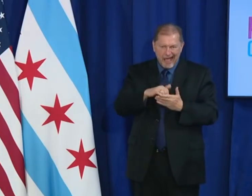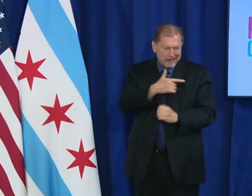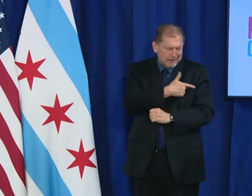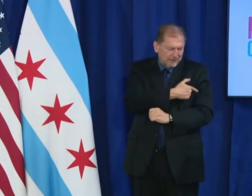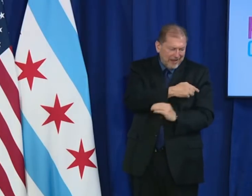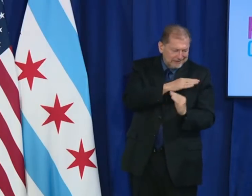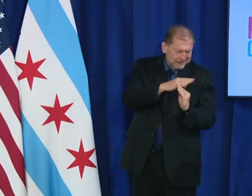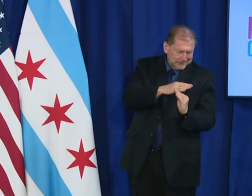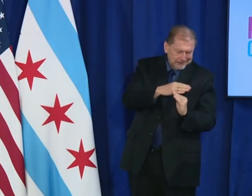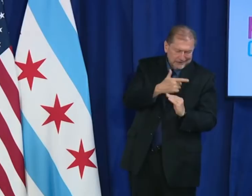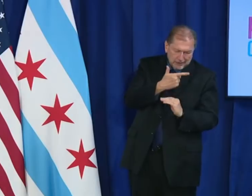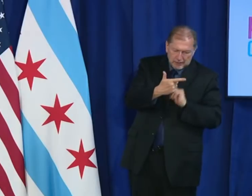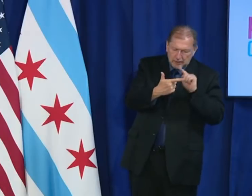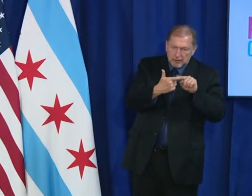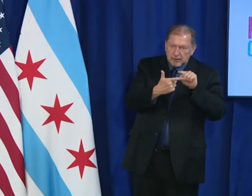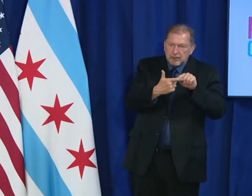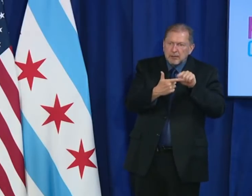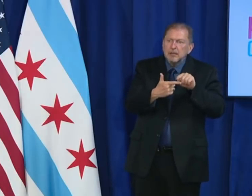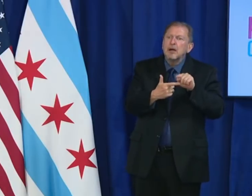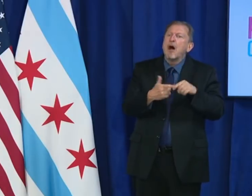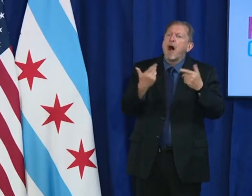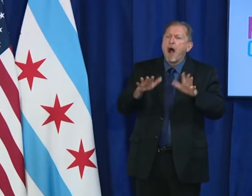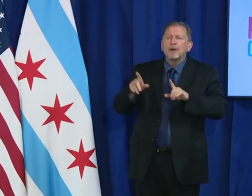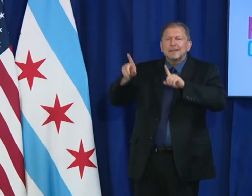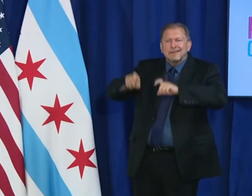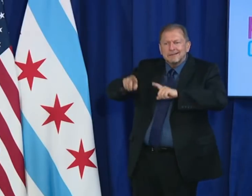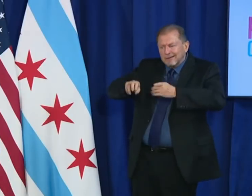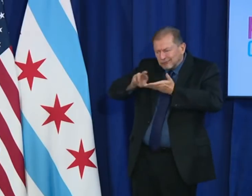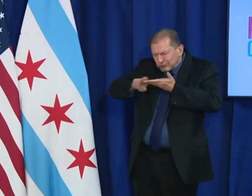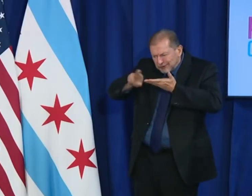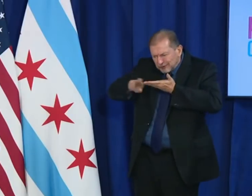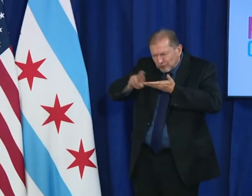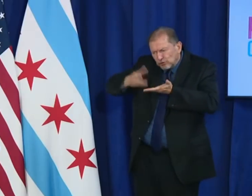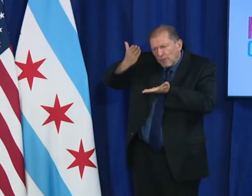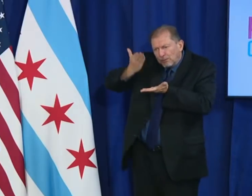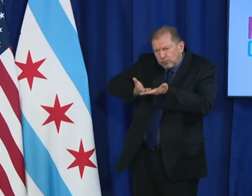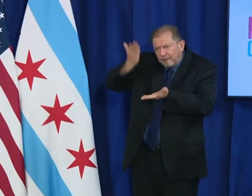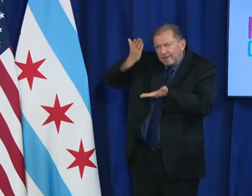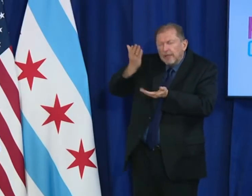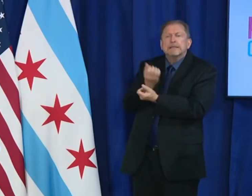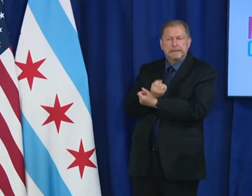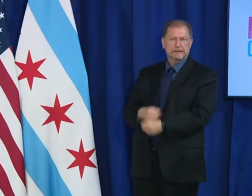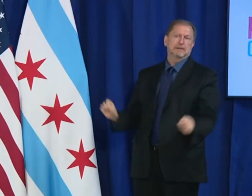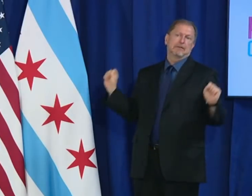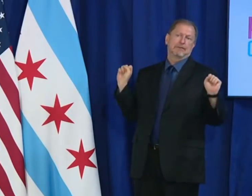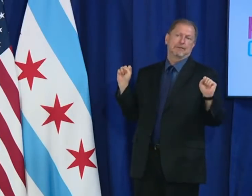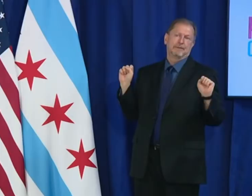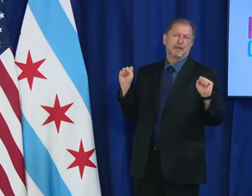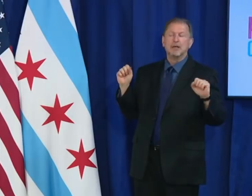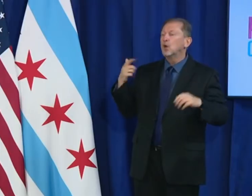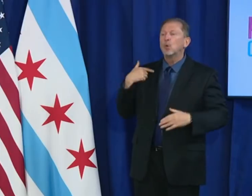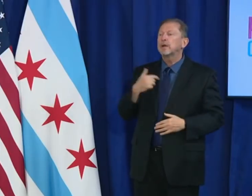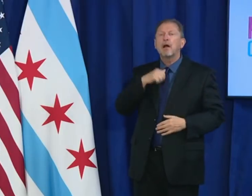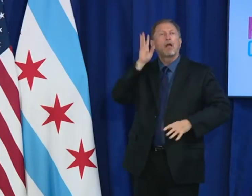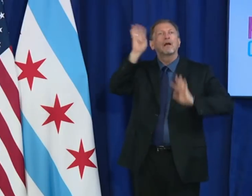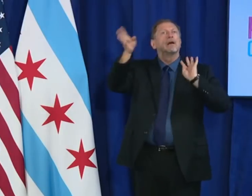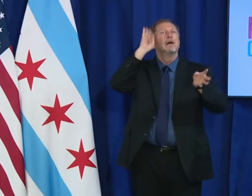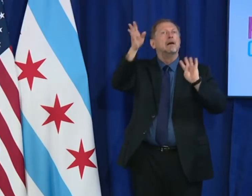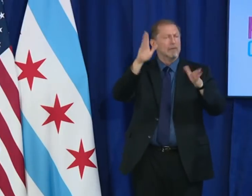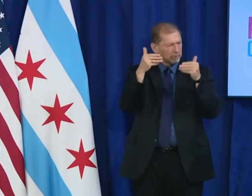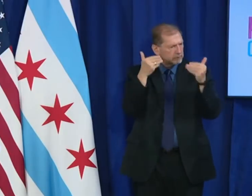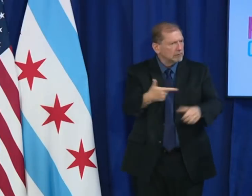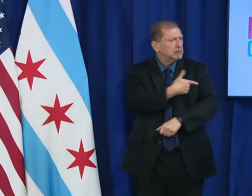it is based on trials that are complete and that we absolutely have the clear scientific